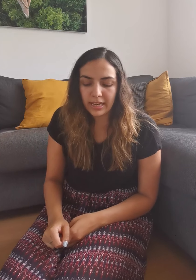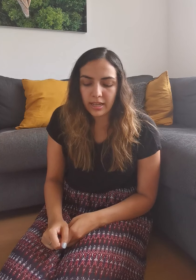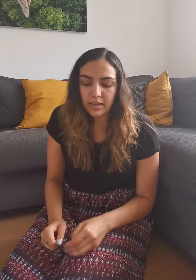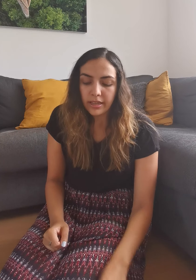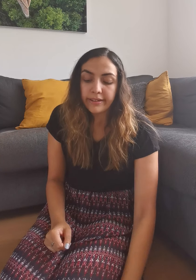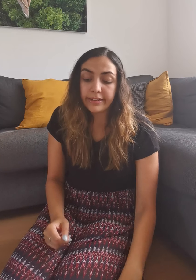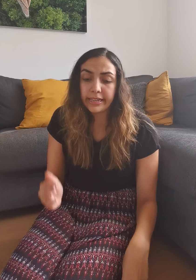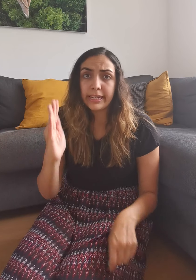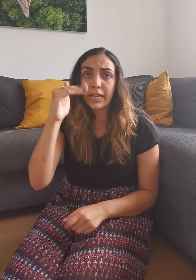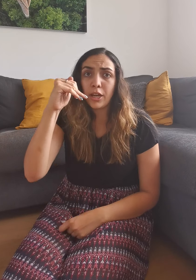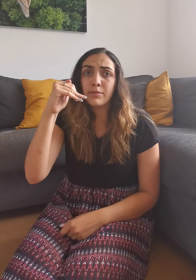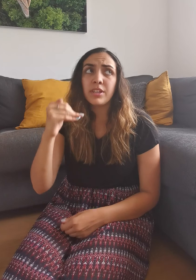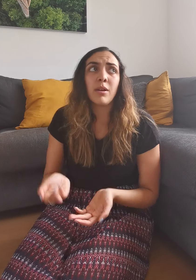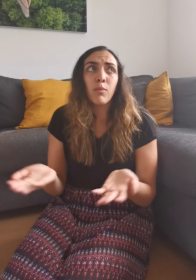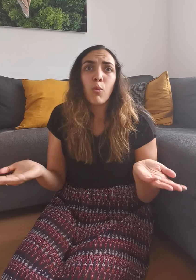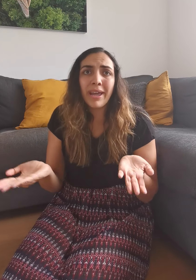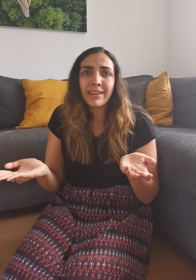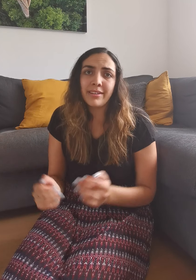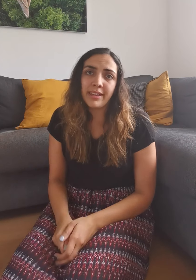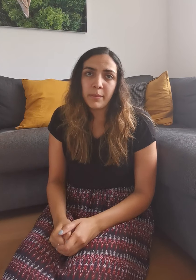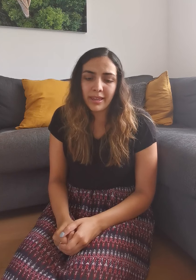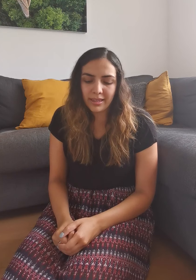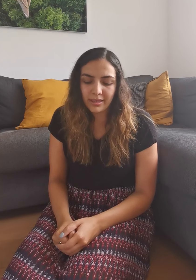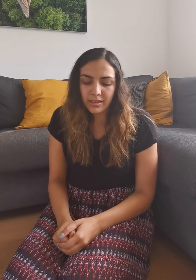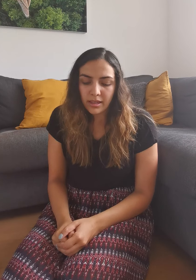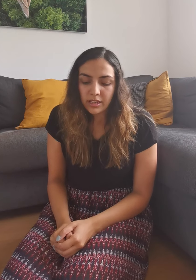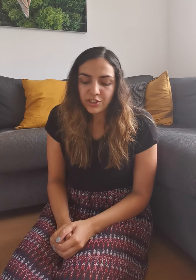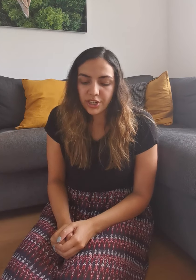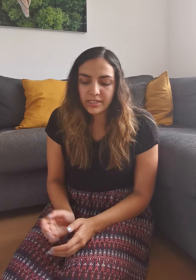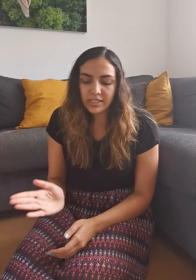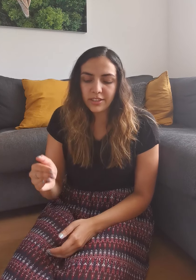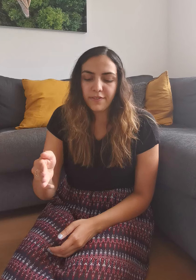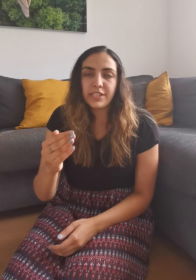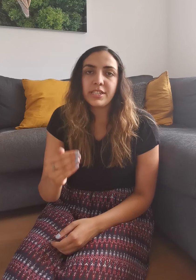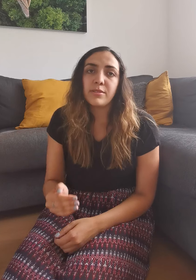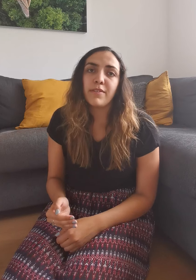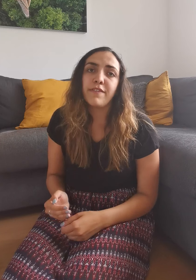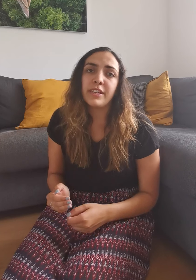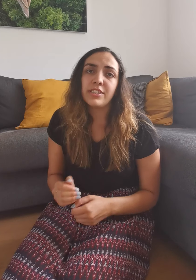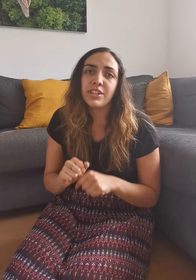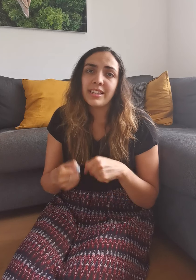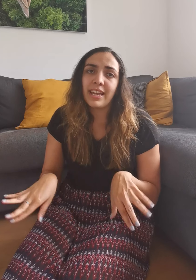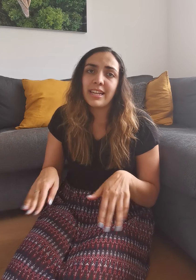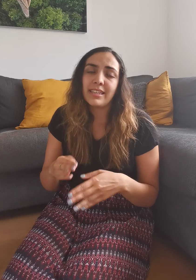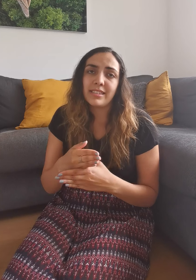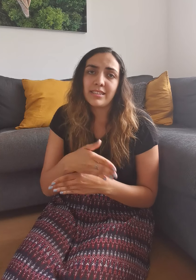Tiddler. Nearly home time, where could he be? Just as the fishes were finishing their lessons.